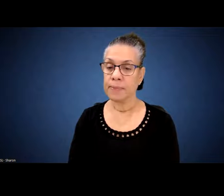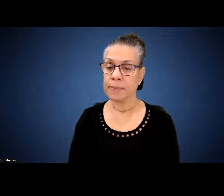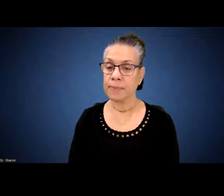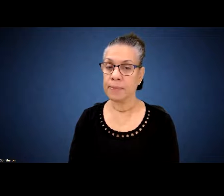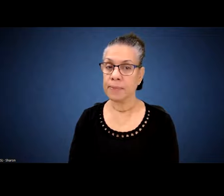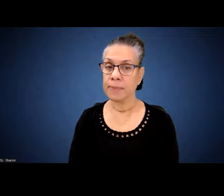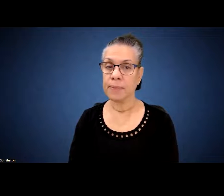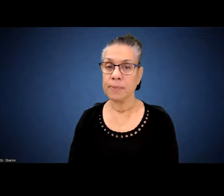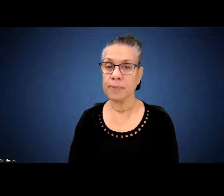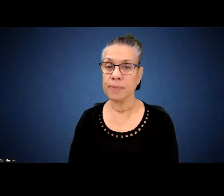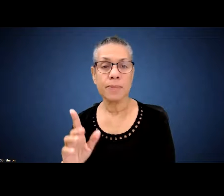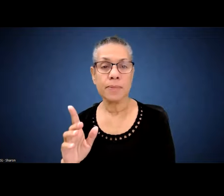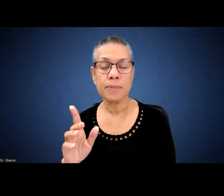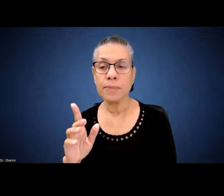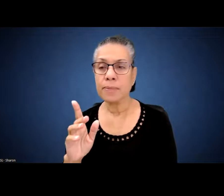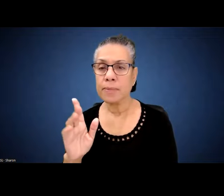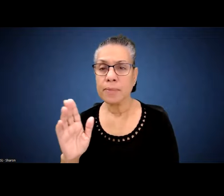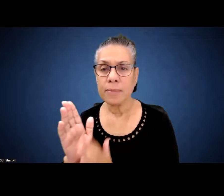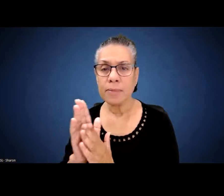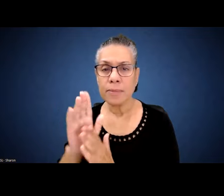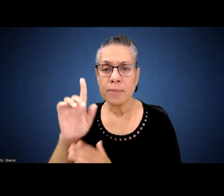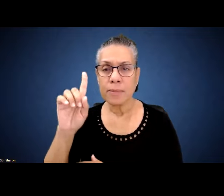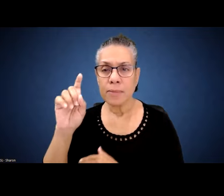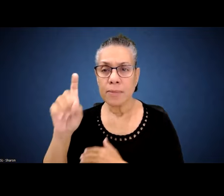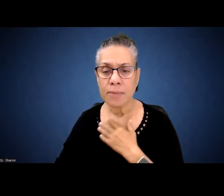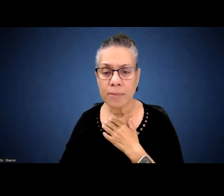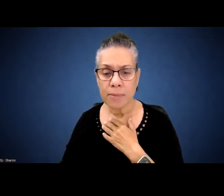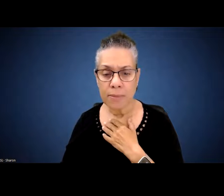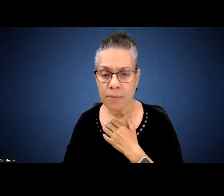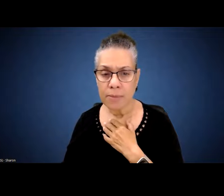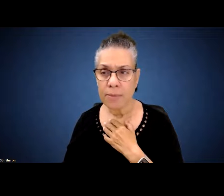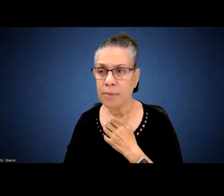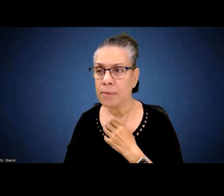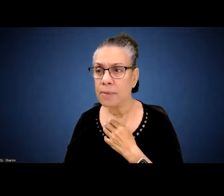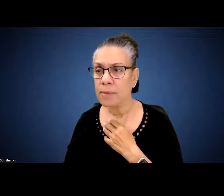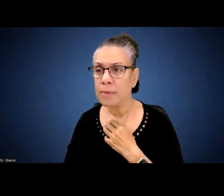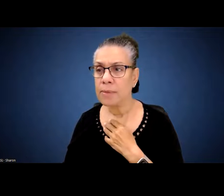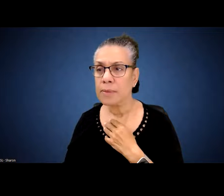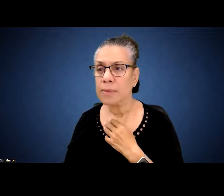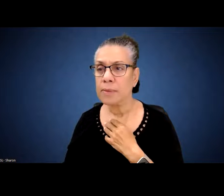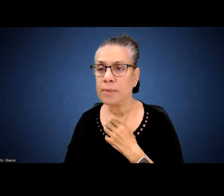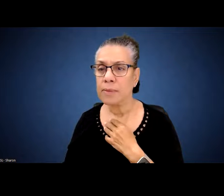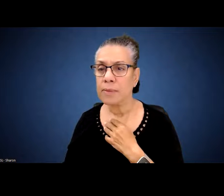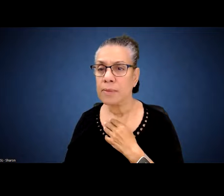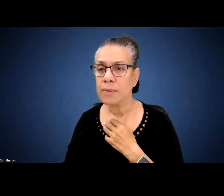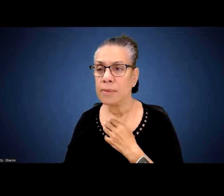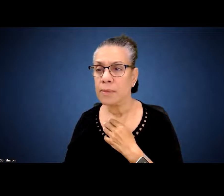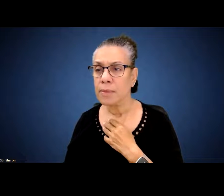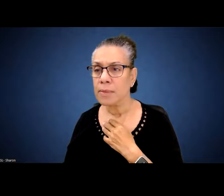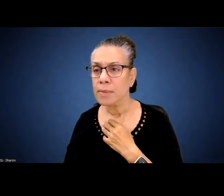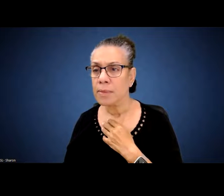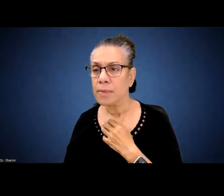So can I ask a question? I think that the EJ populations based on these census blocks and tracts and